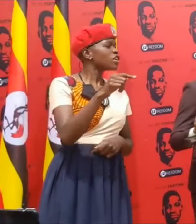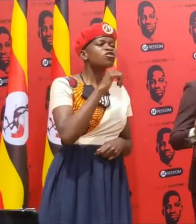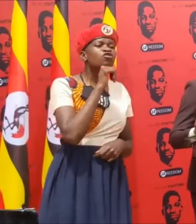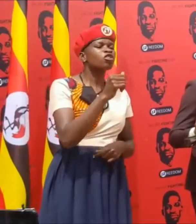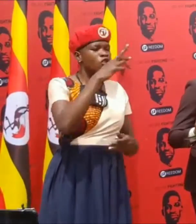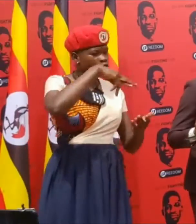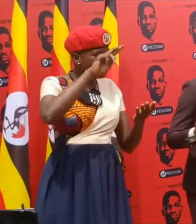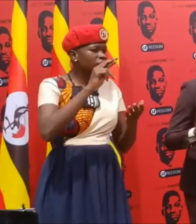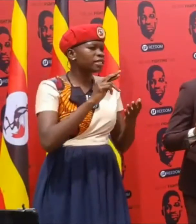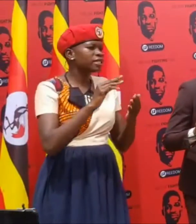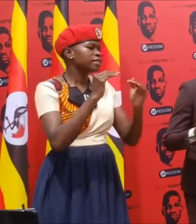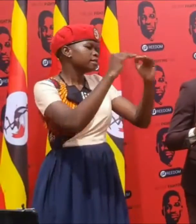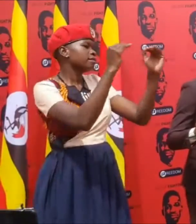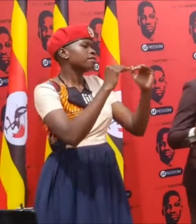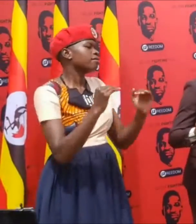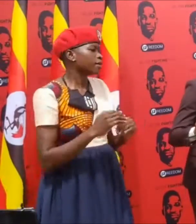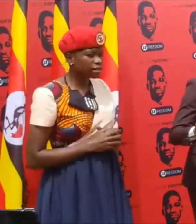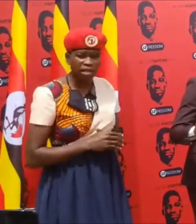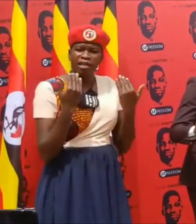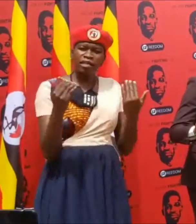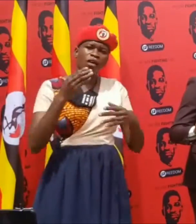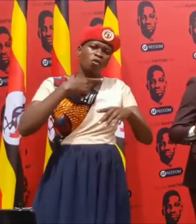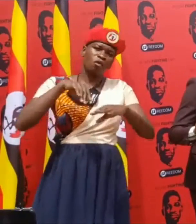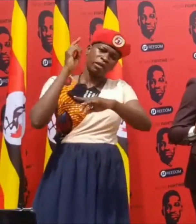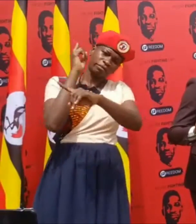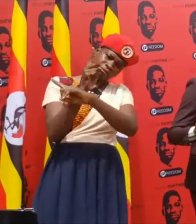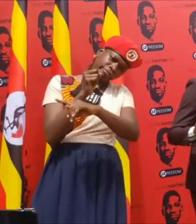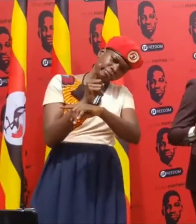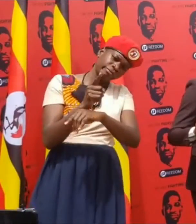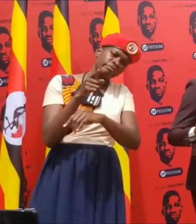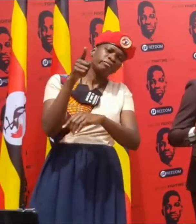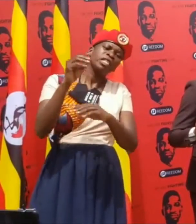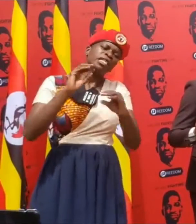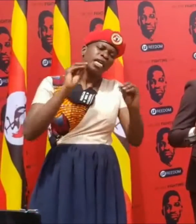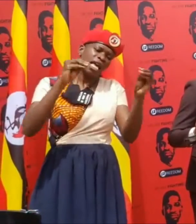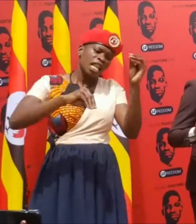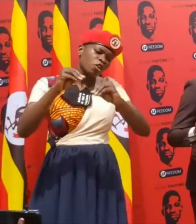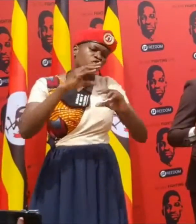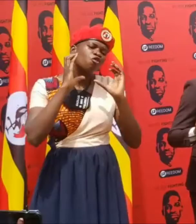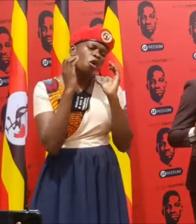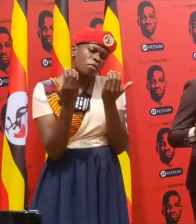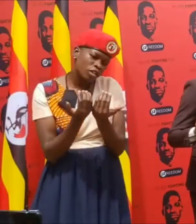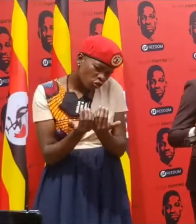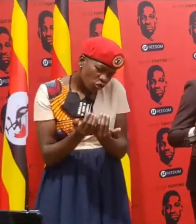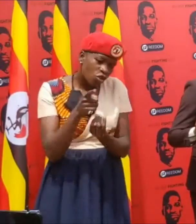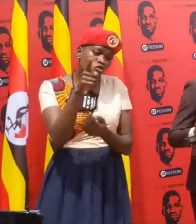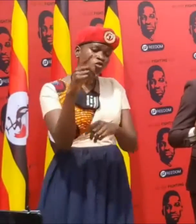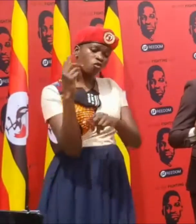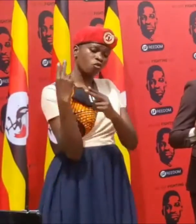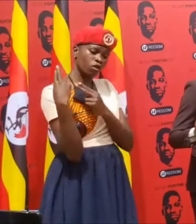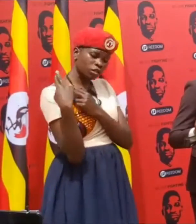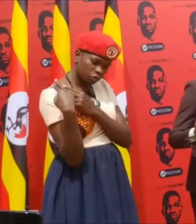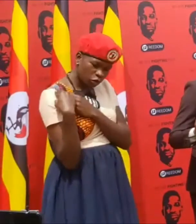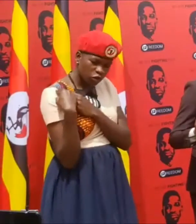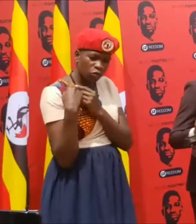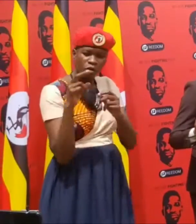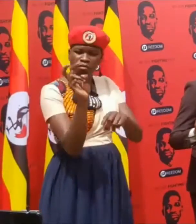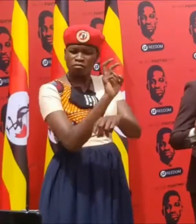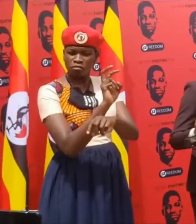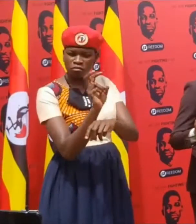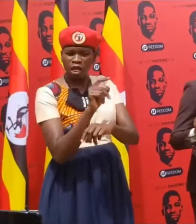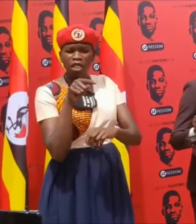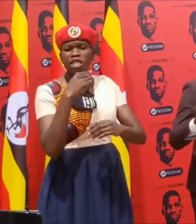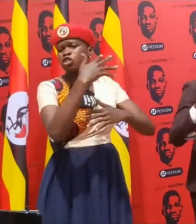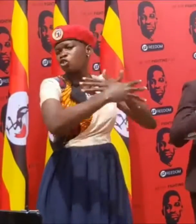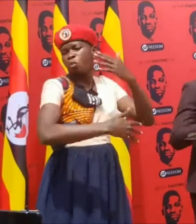our call to the Electoral Commission, which is the superintendent of this process, is can we deal with these double standards?